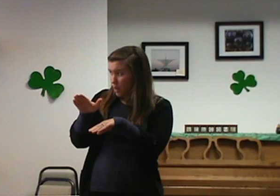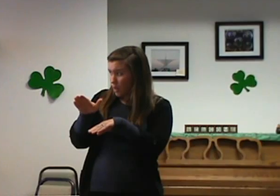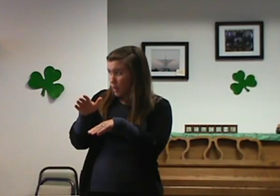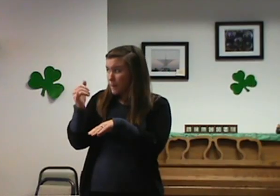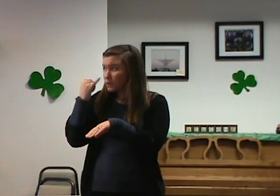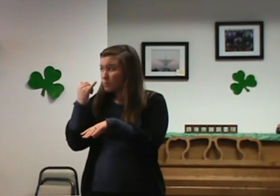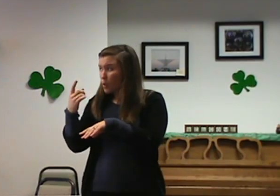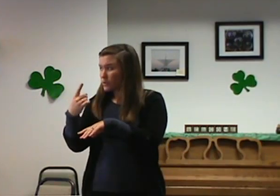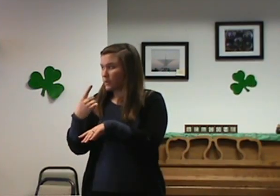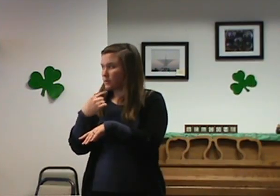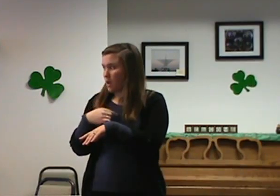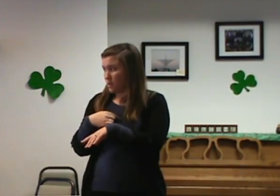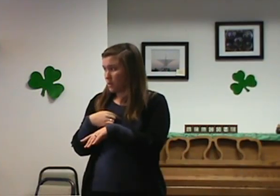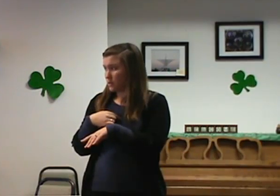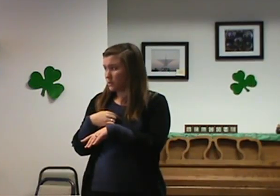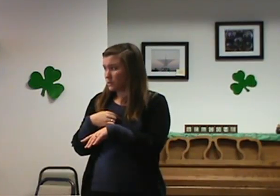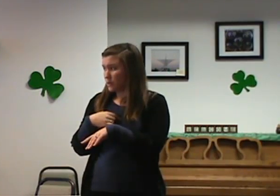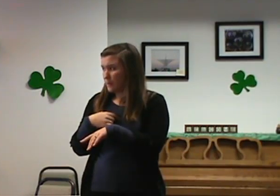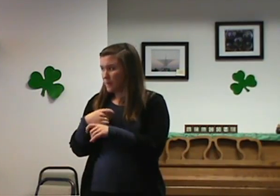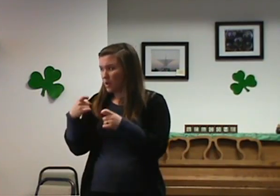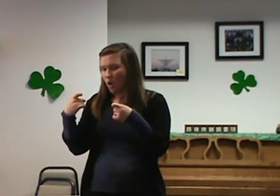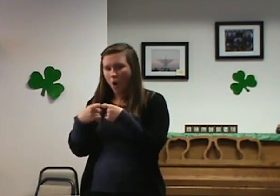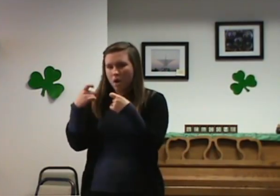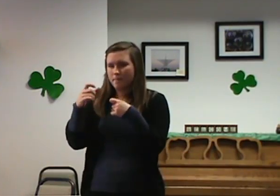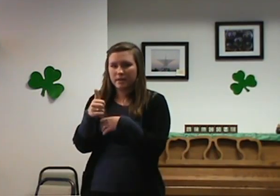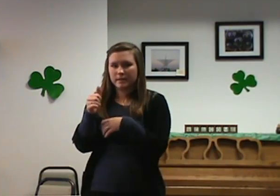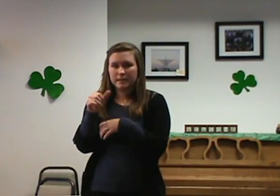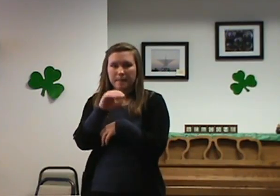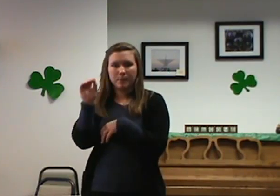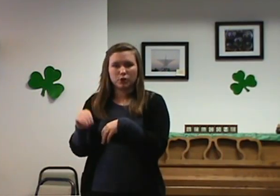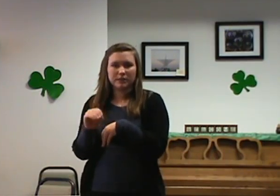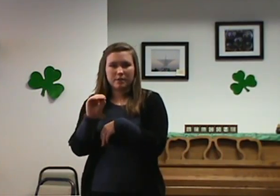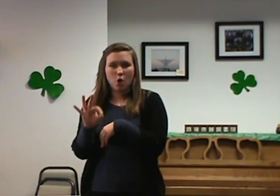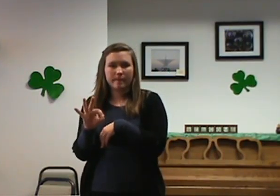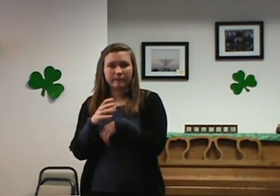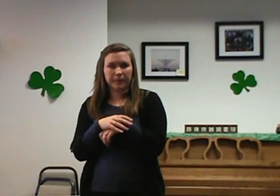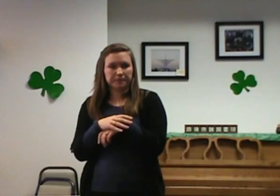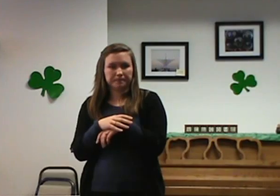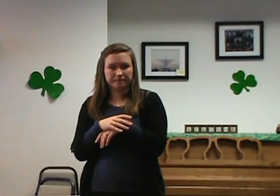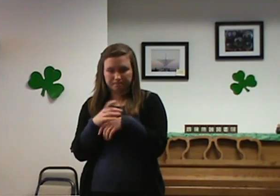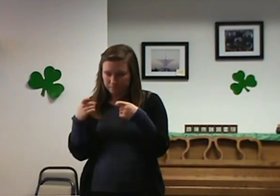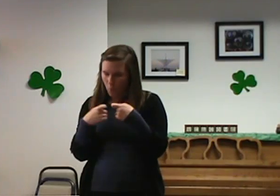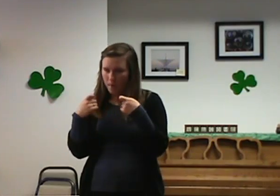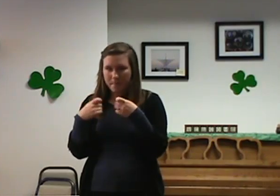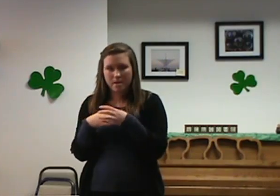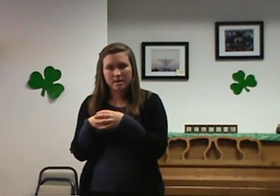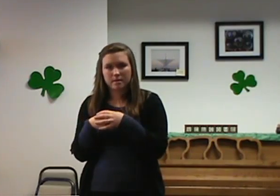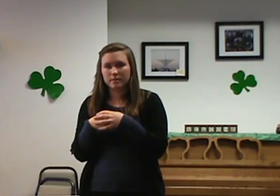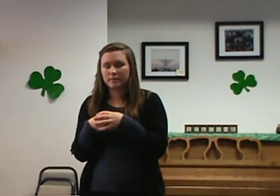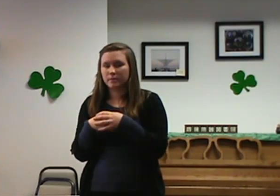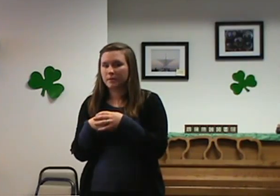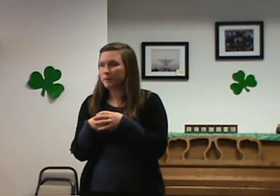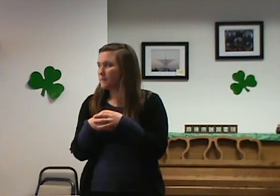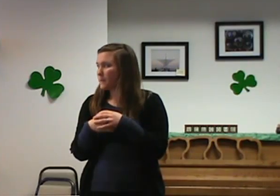that, then they automatically get a 10% discount. I mean, that's just, if someone has, someone has